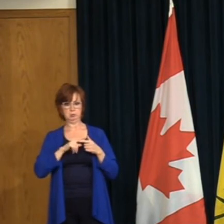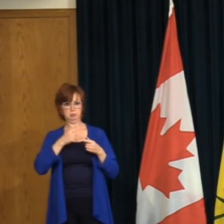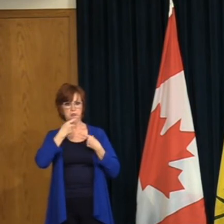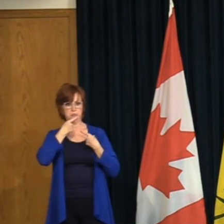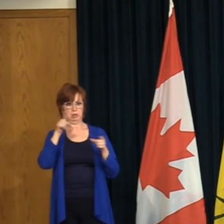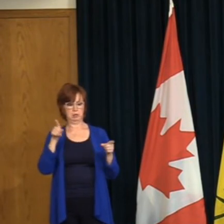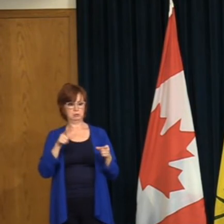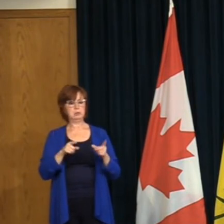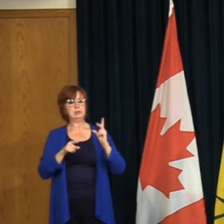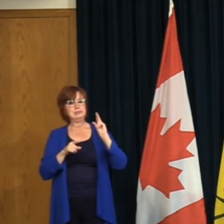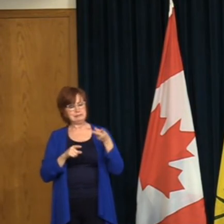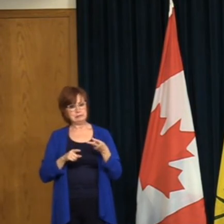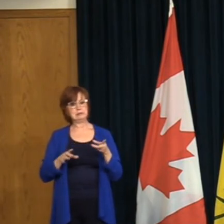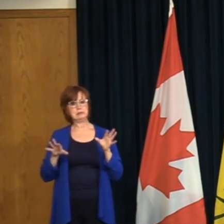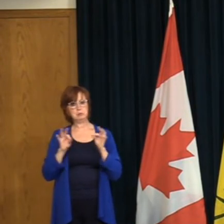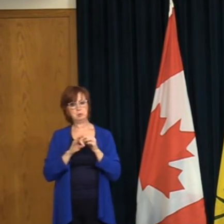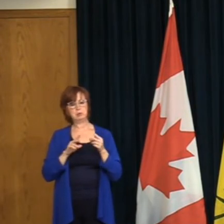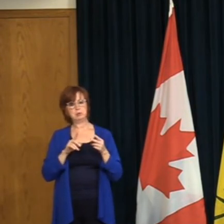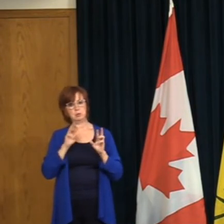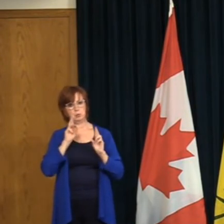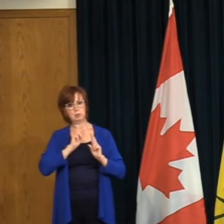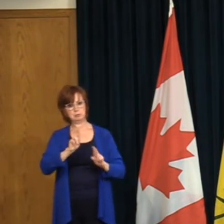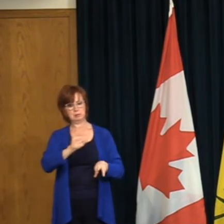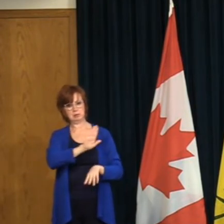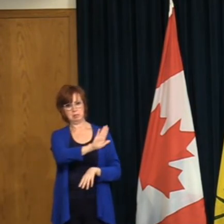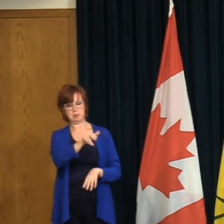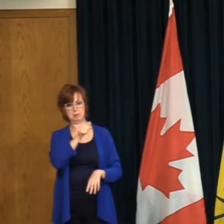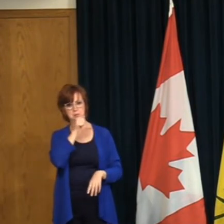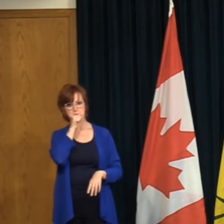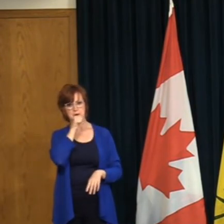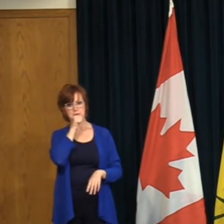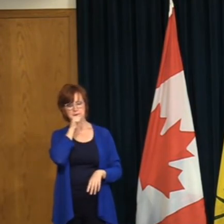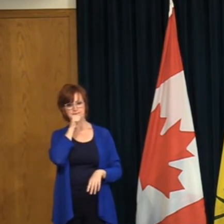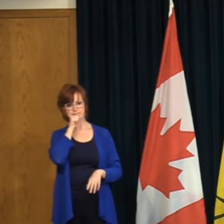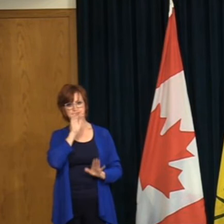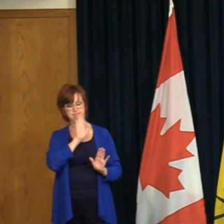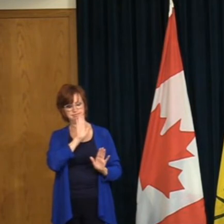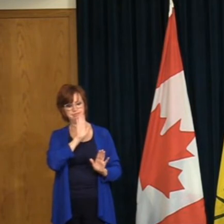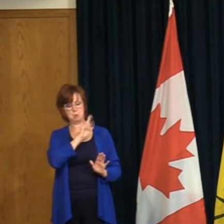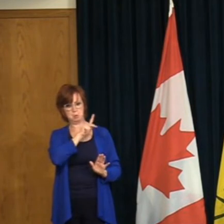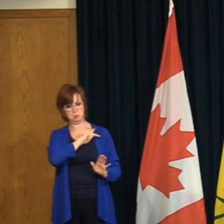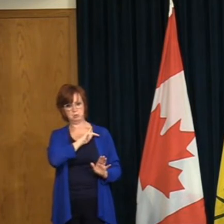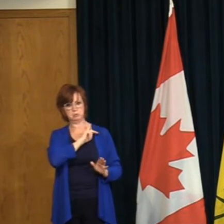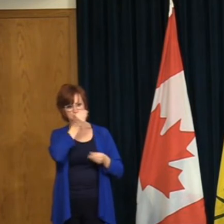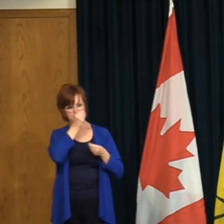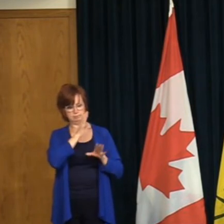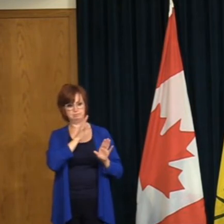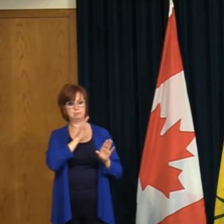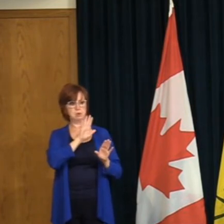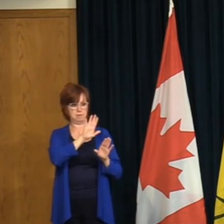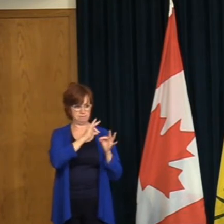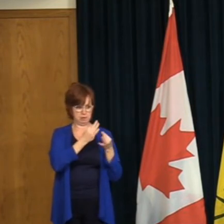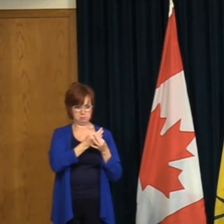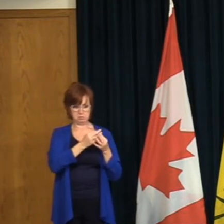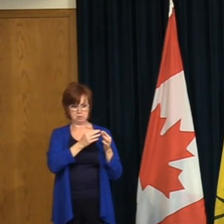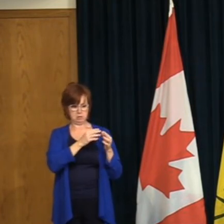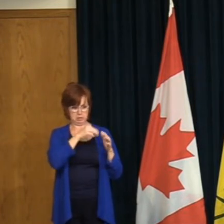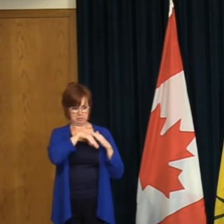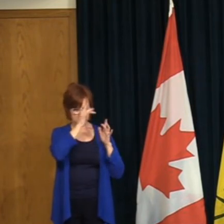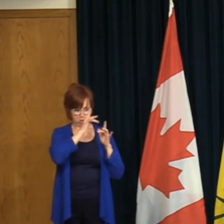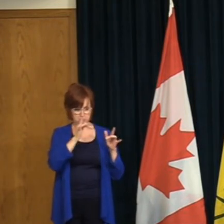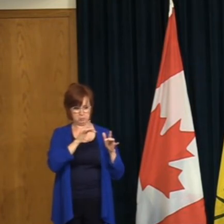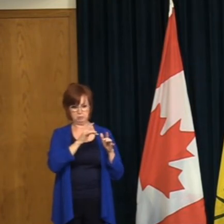we also need to make sure that we respect the privacy of individuals and families who may be hospitalized or may have passed